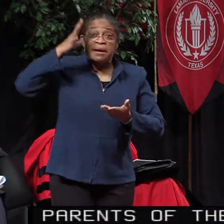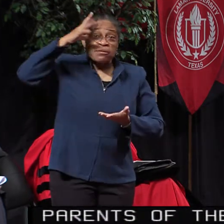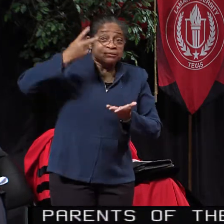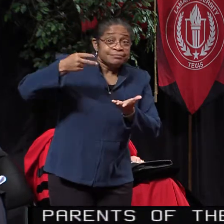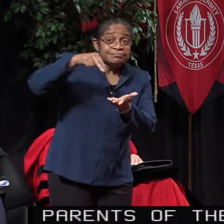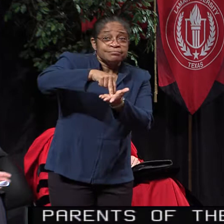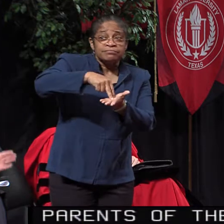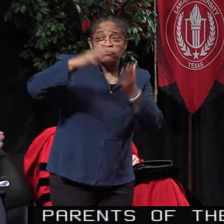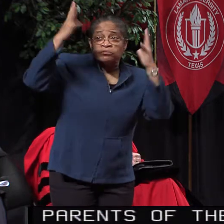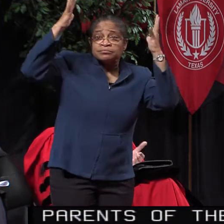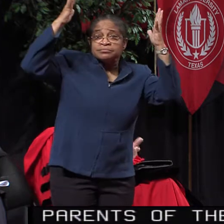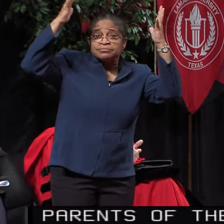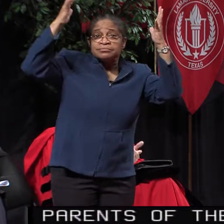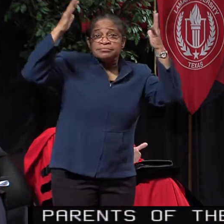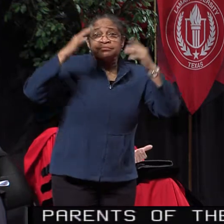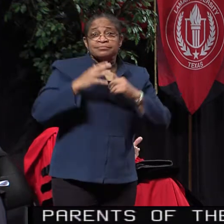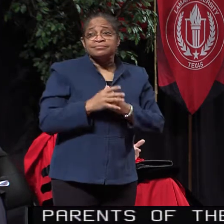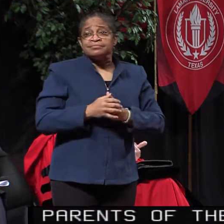applause?